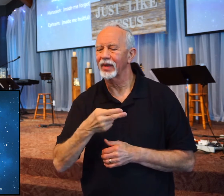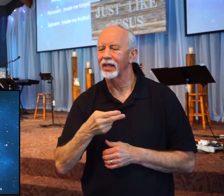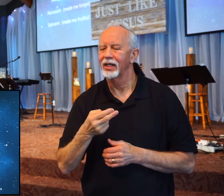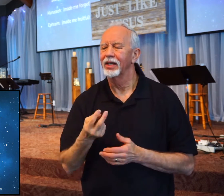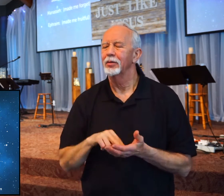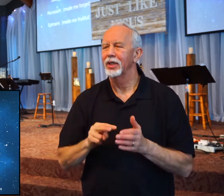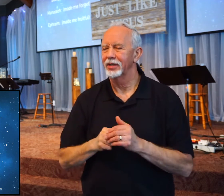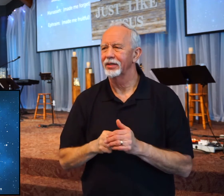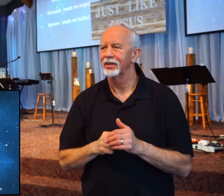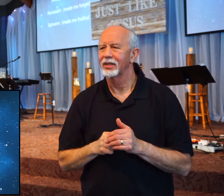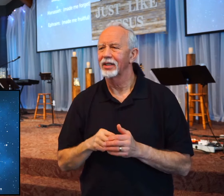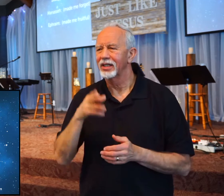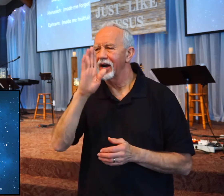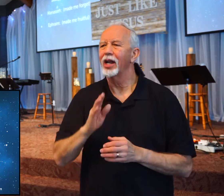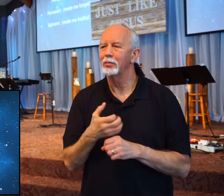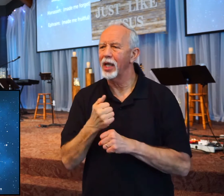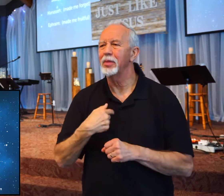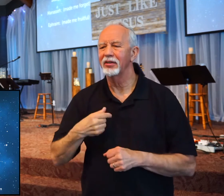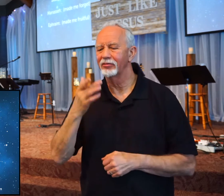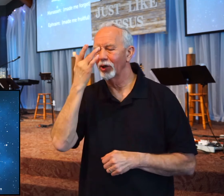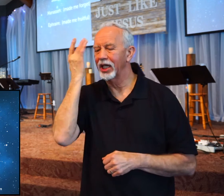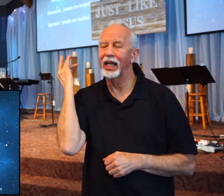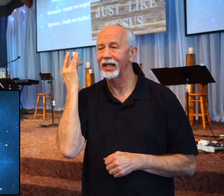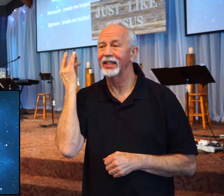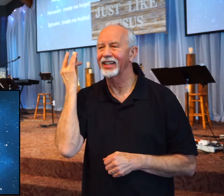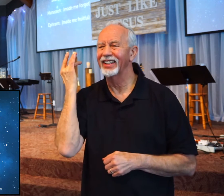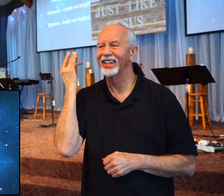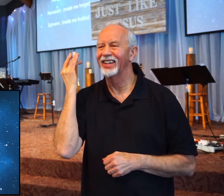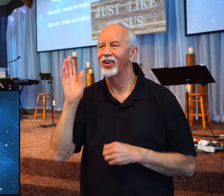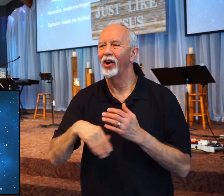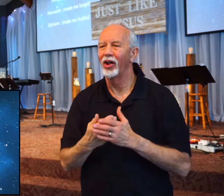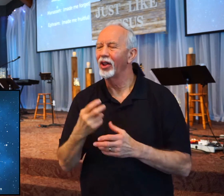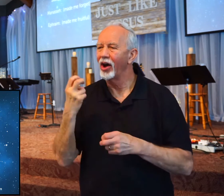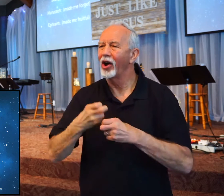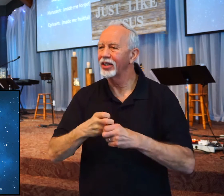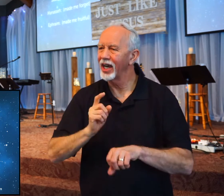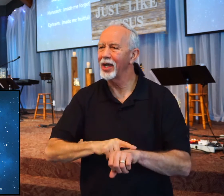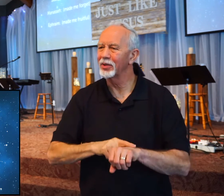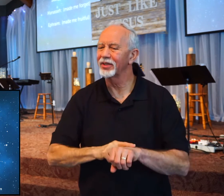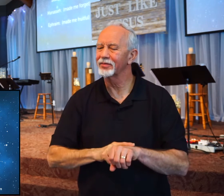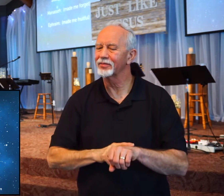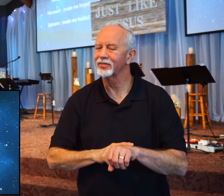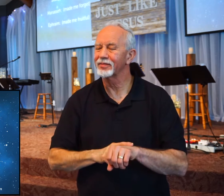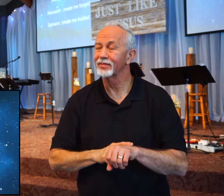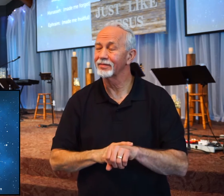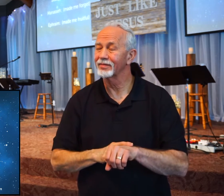which meant God has made me forget all my hardship. Isn't that good?